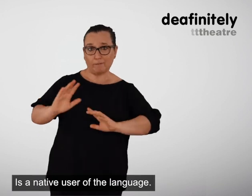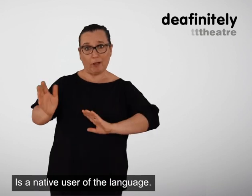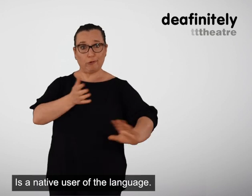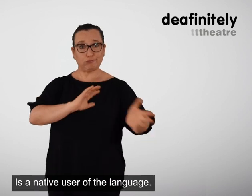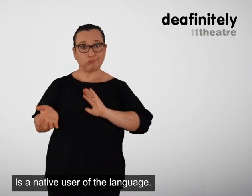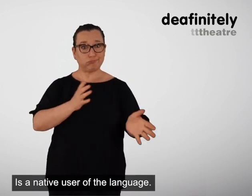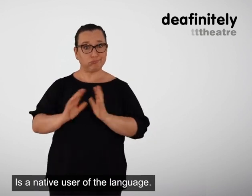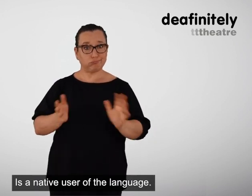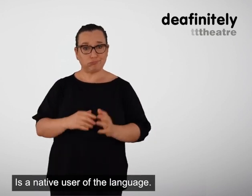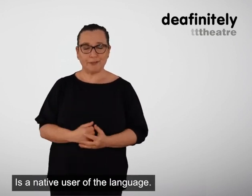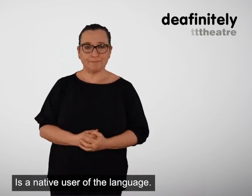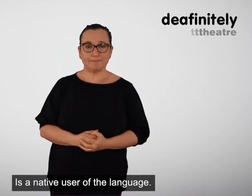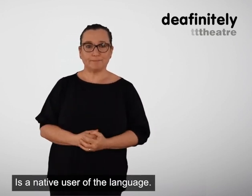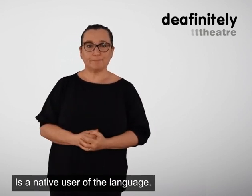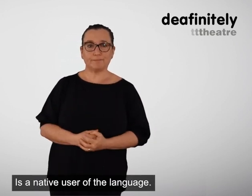is a native user of the language.